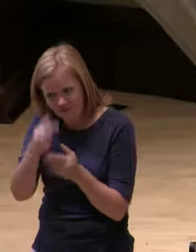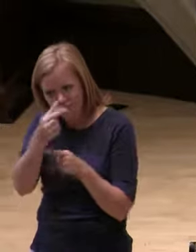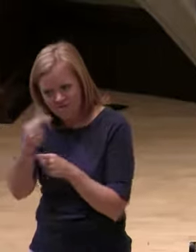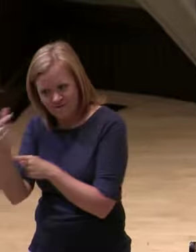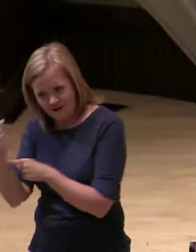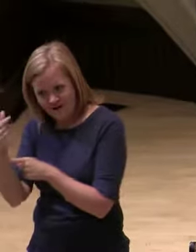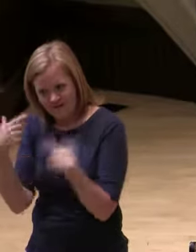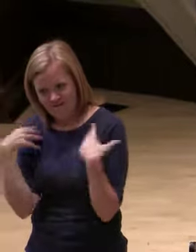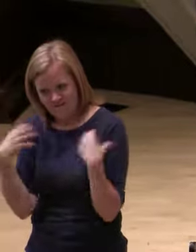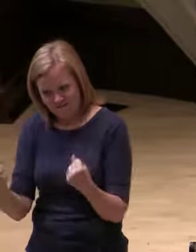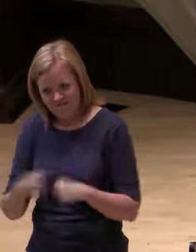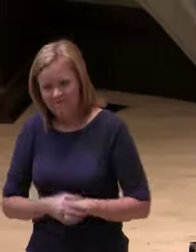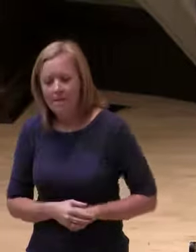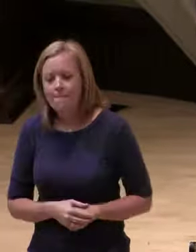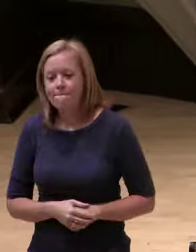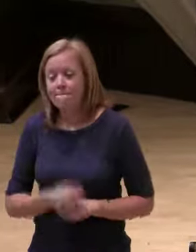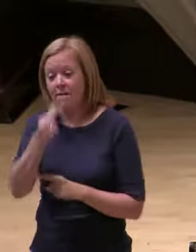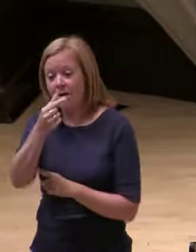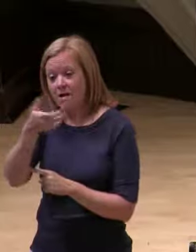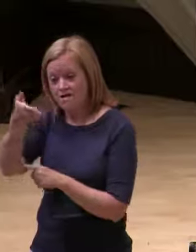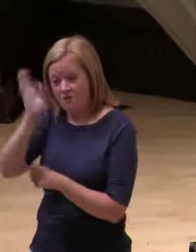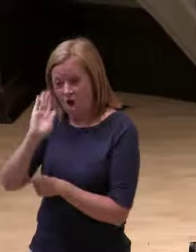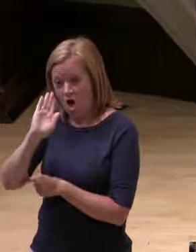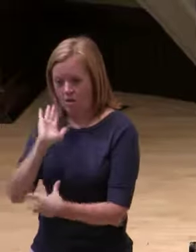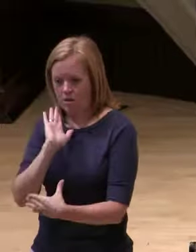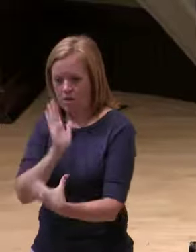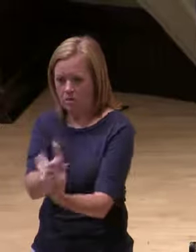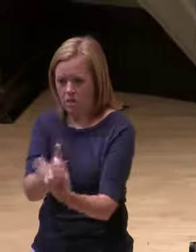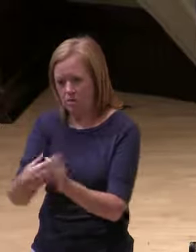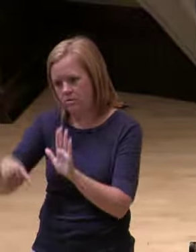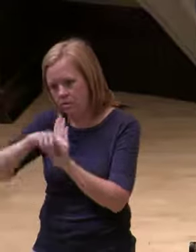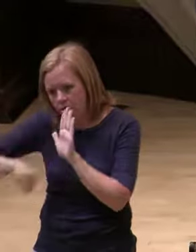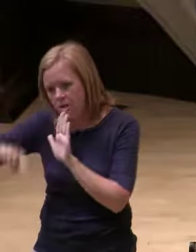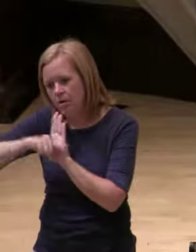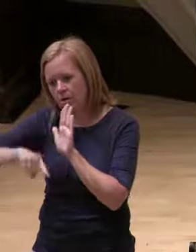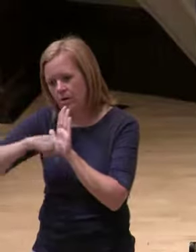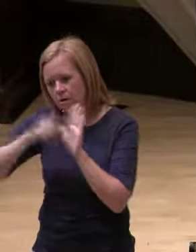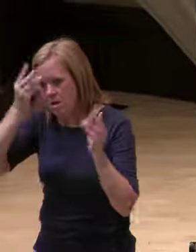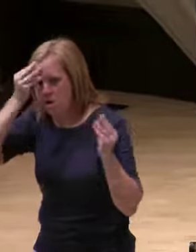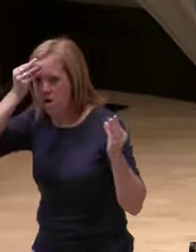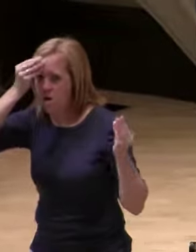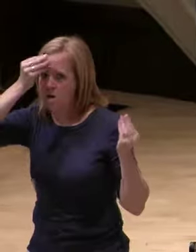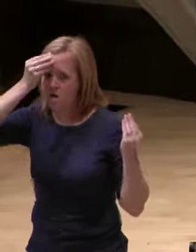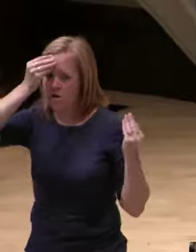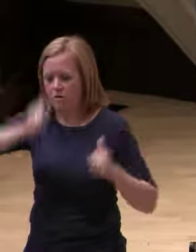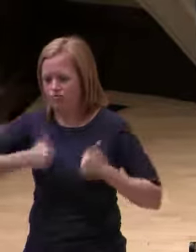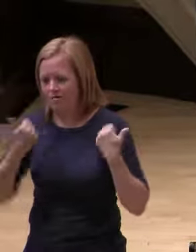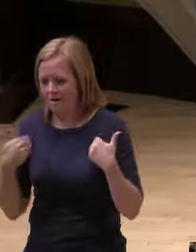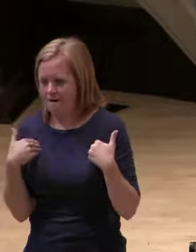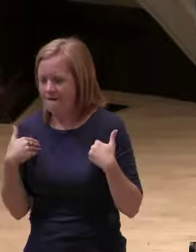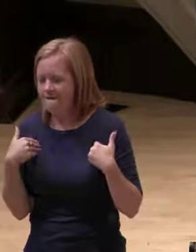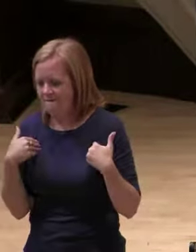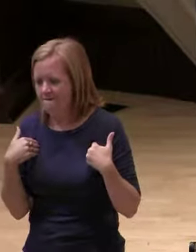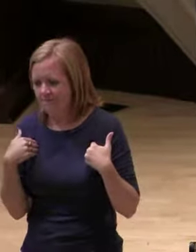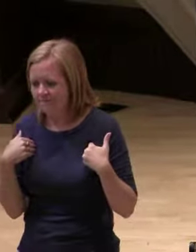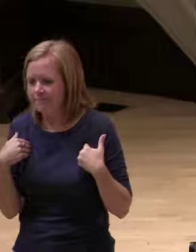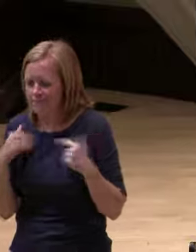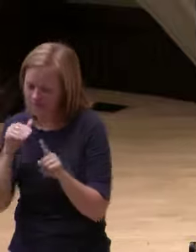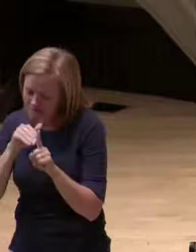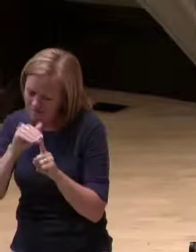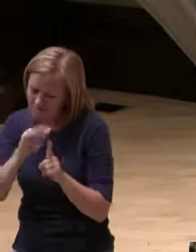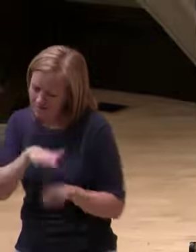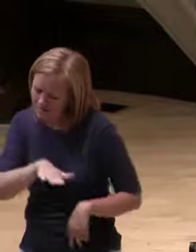God. God interrupts the negative thoughts that residents carry about themselves and